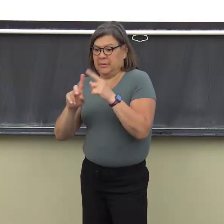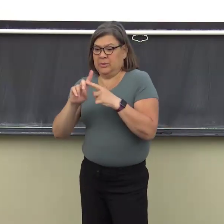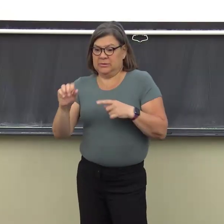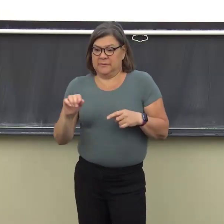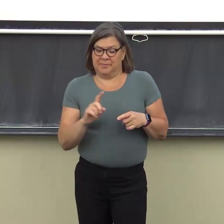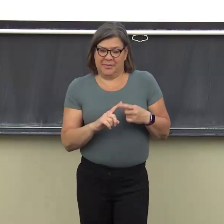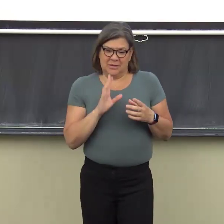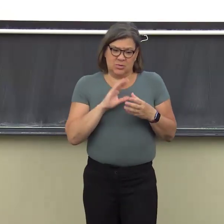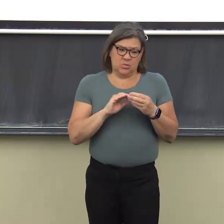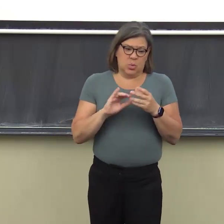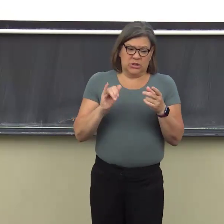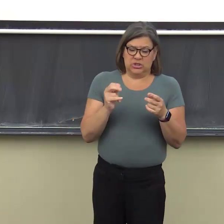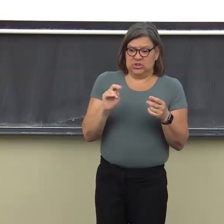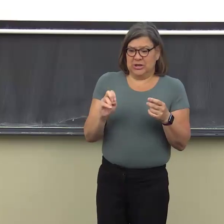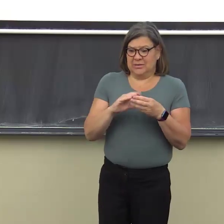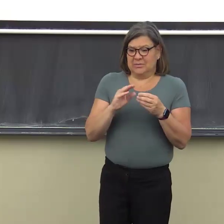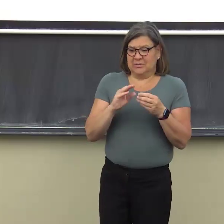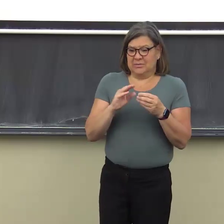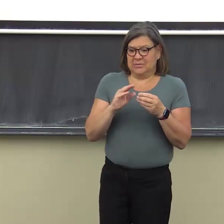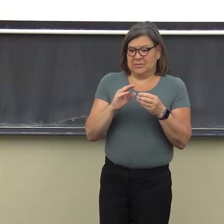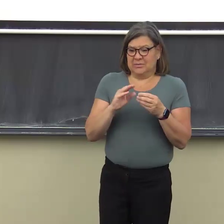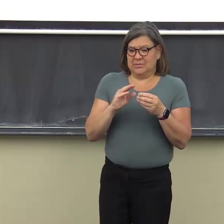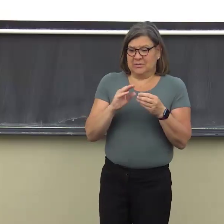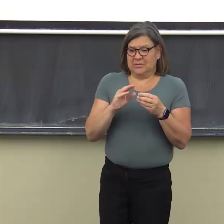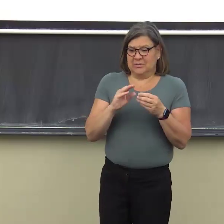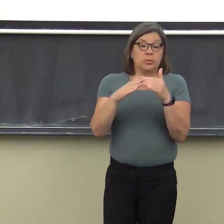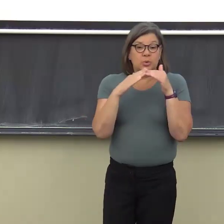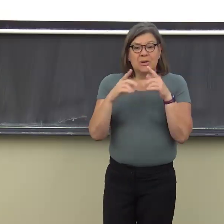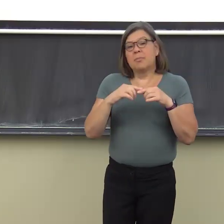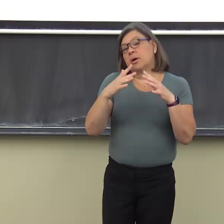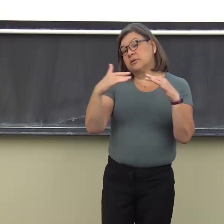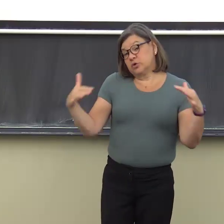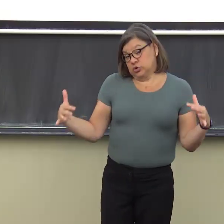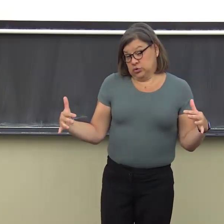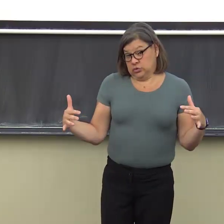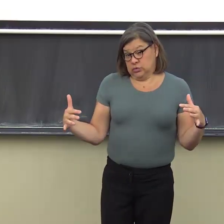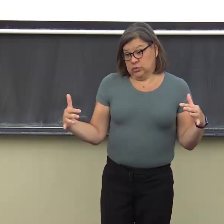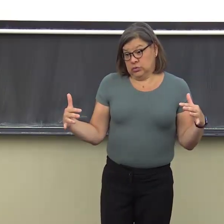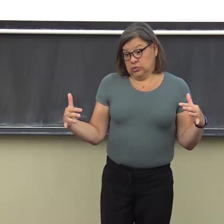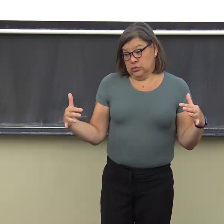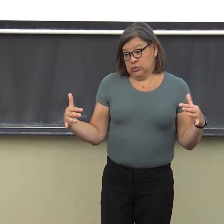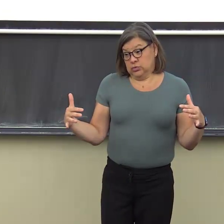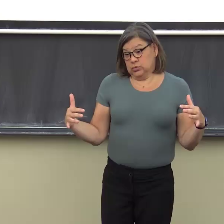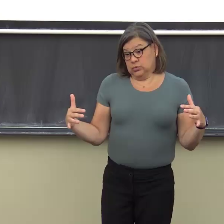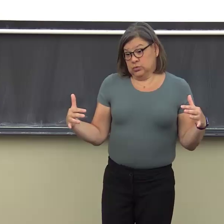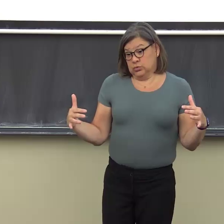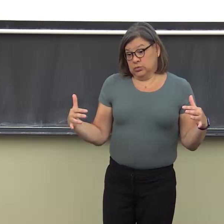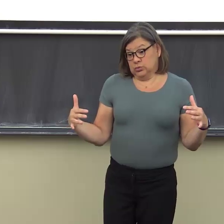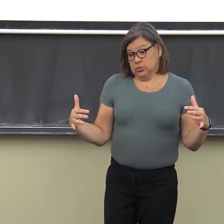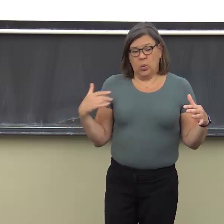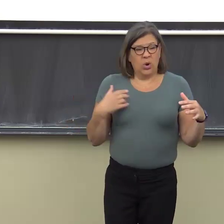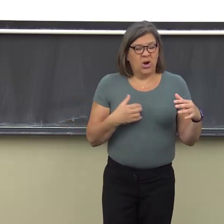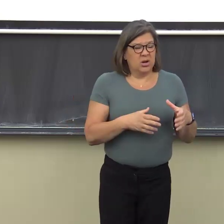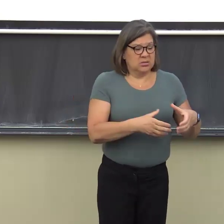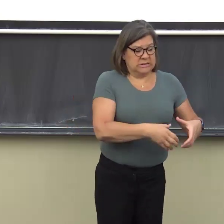to what you were saying earlier. We are a community, but we are also diverse. And so separate and going